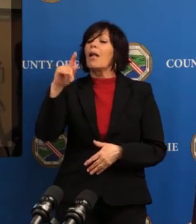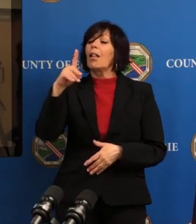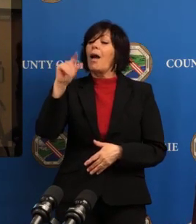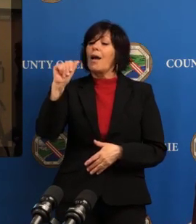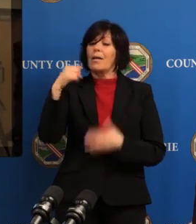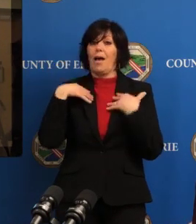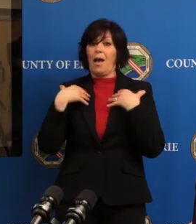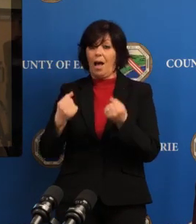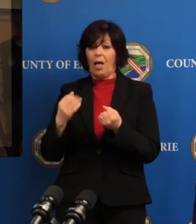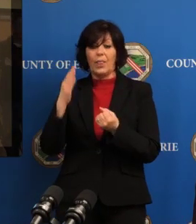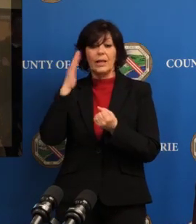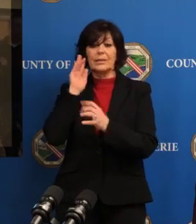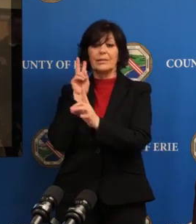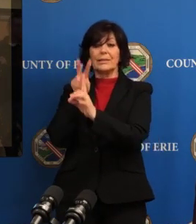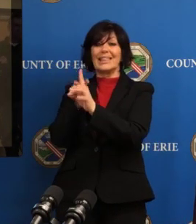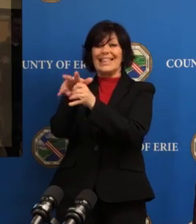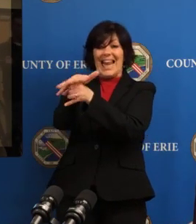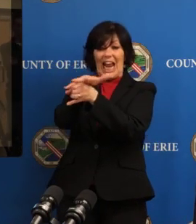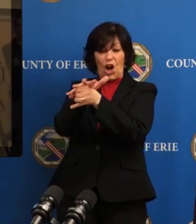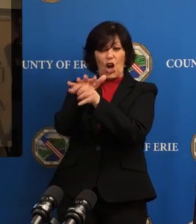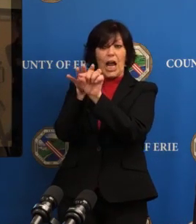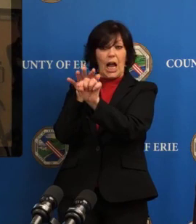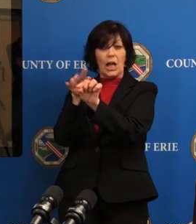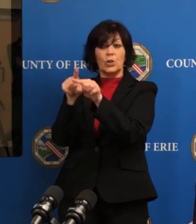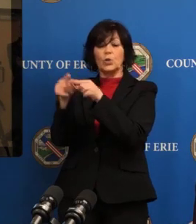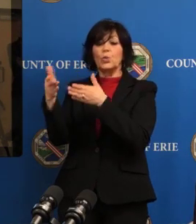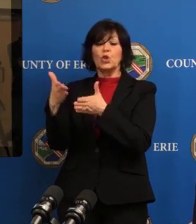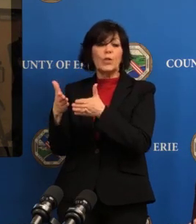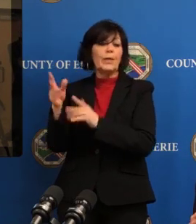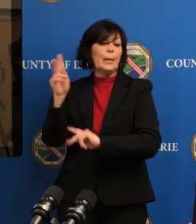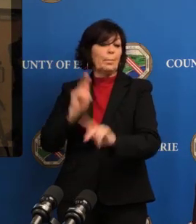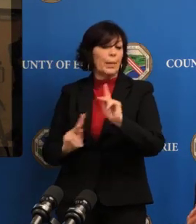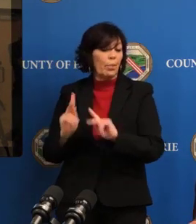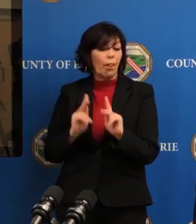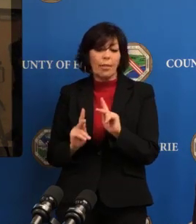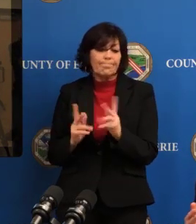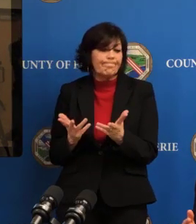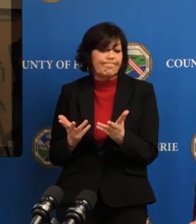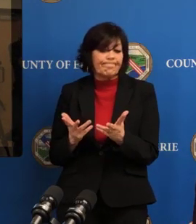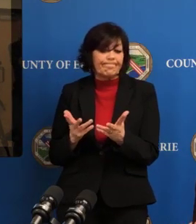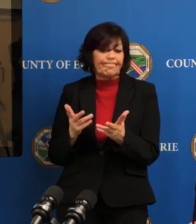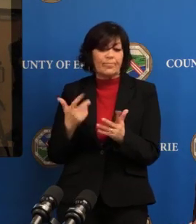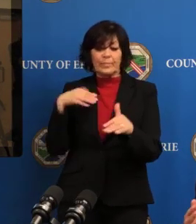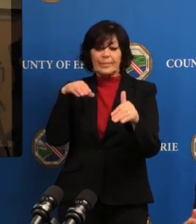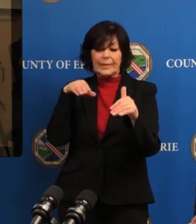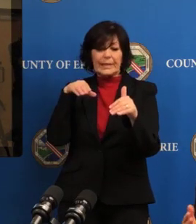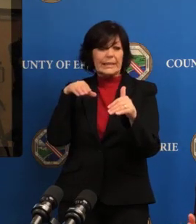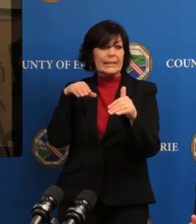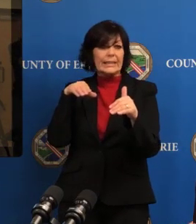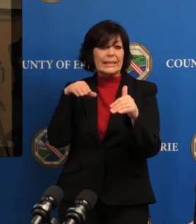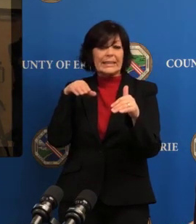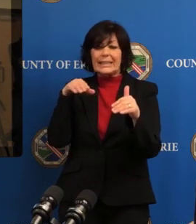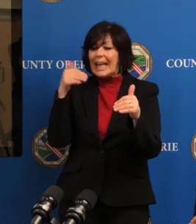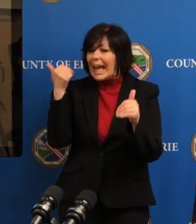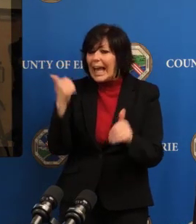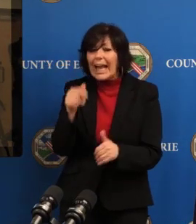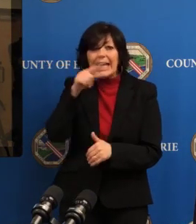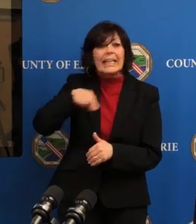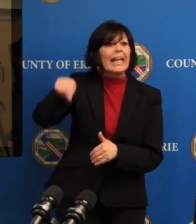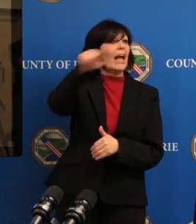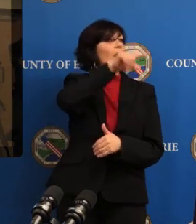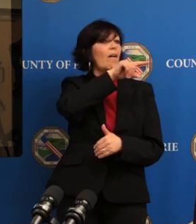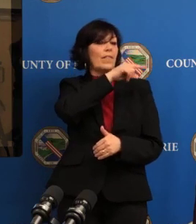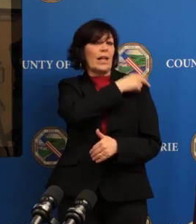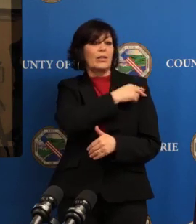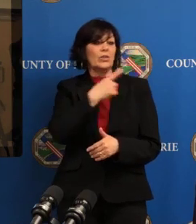to designate an area to serve people who, again, are admitted to any of the institutions, to